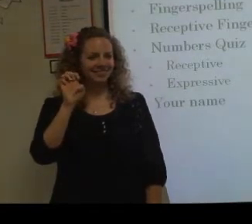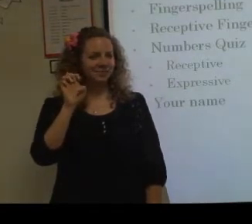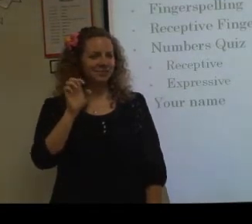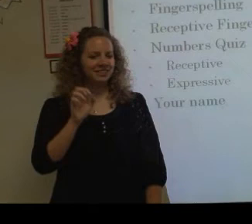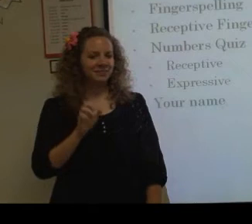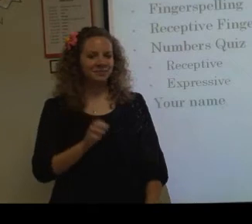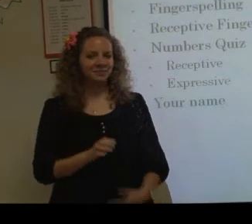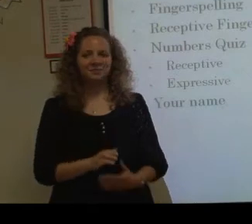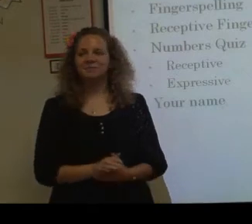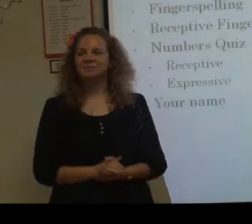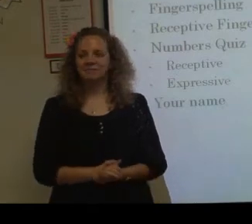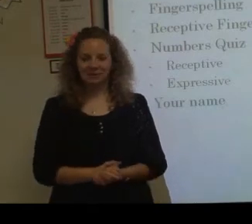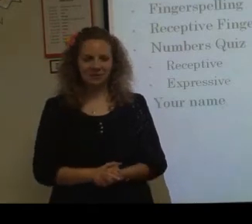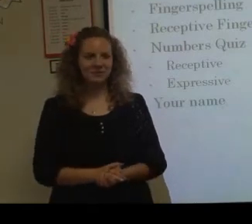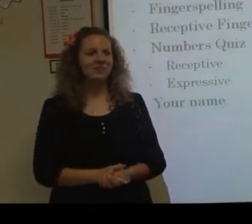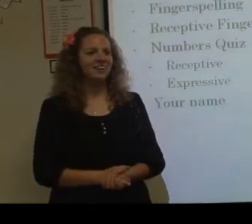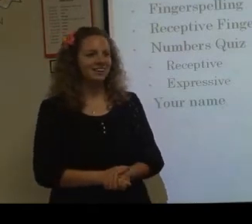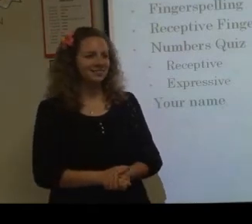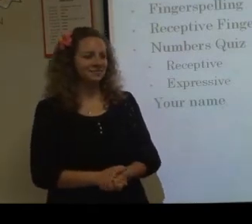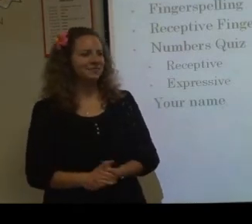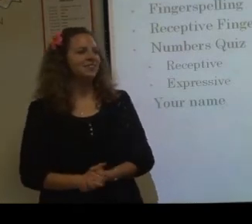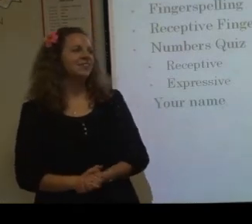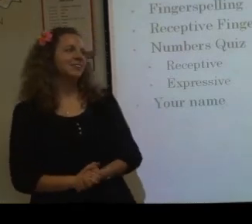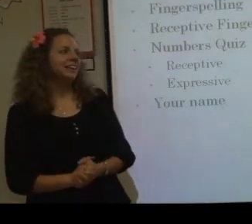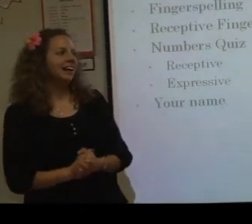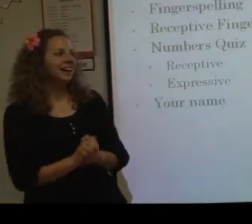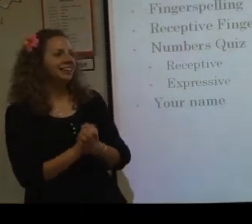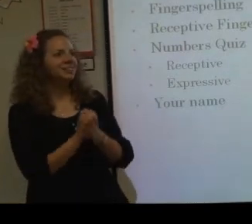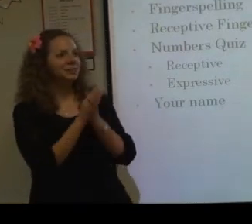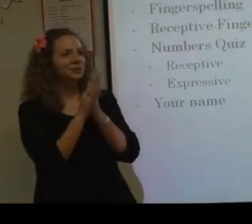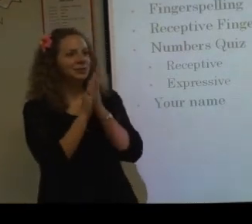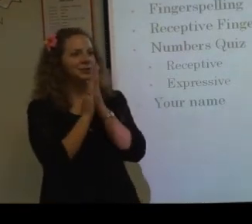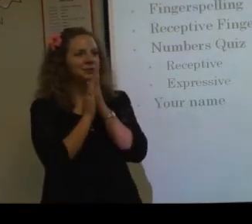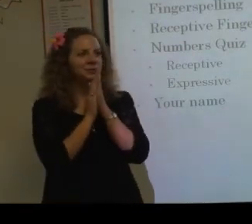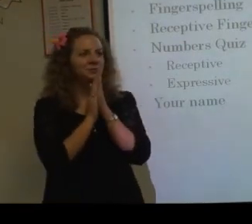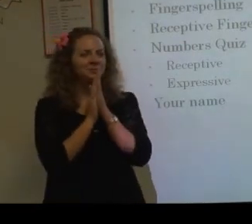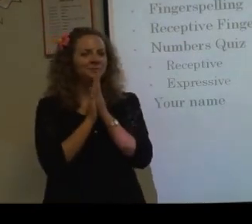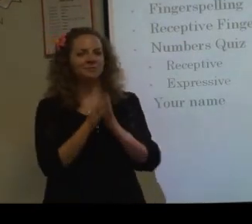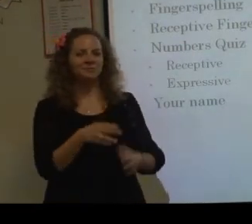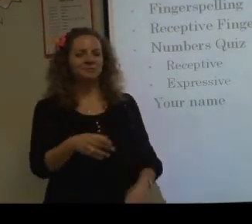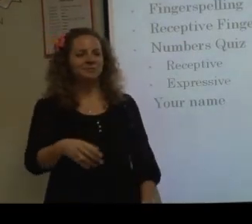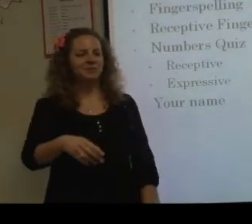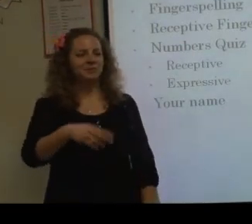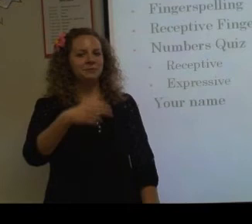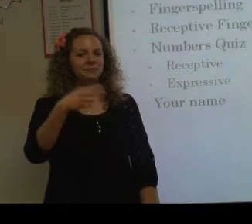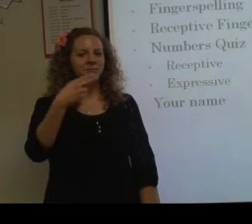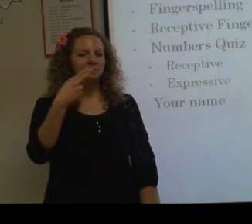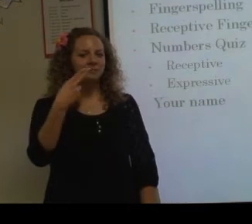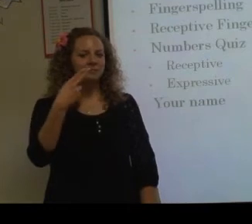What was it? Bible. Awesome. Okay, let's do this